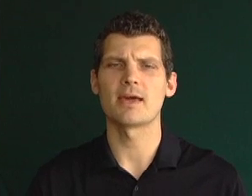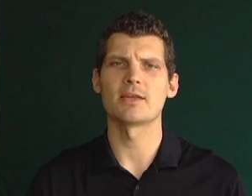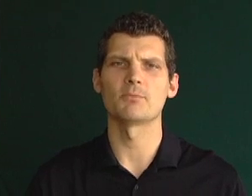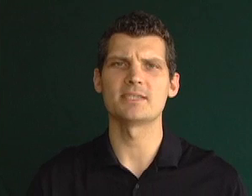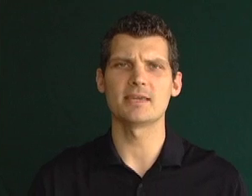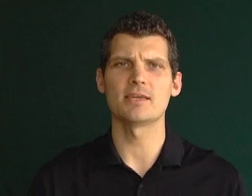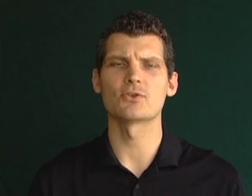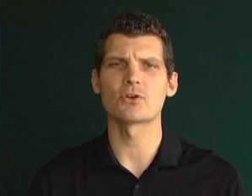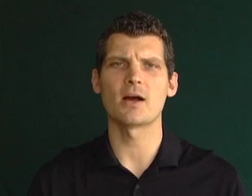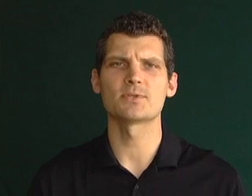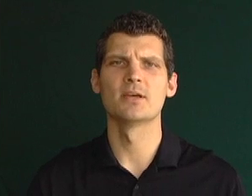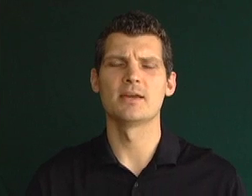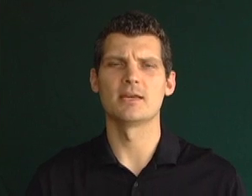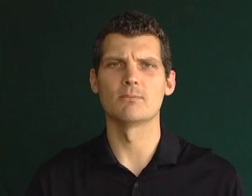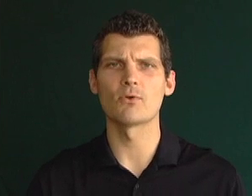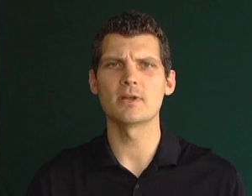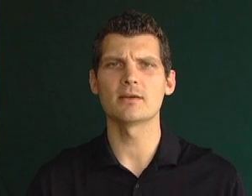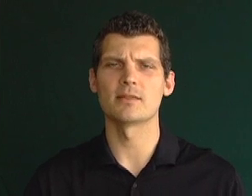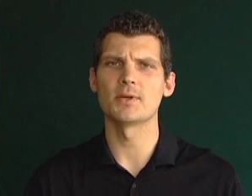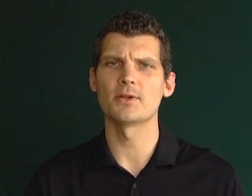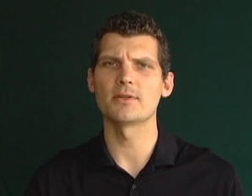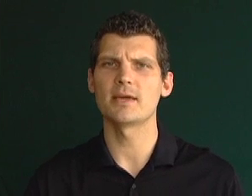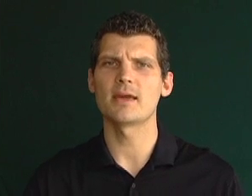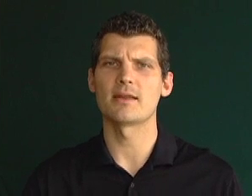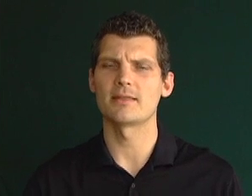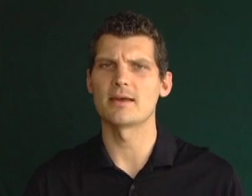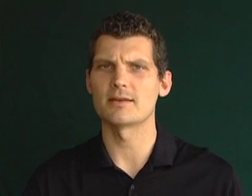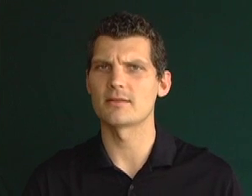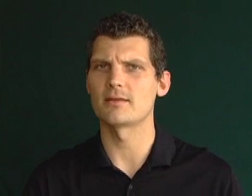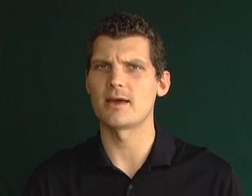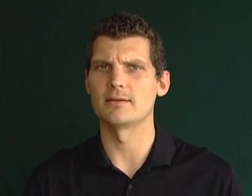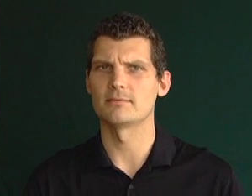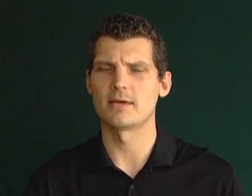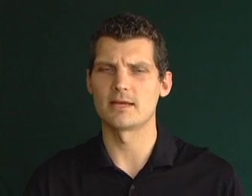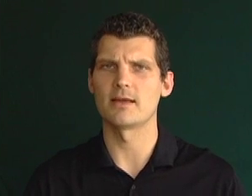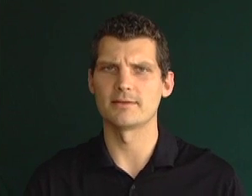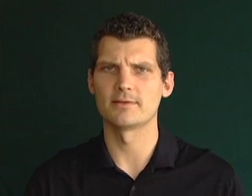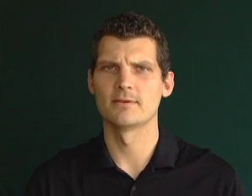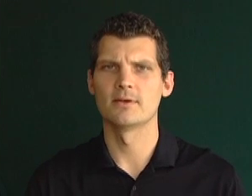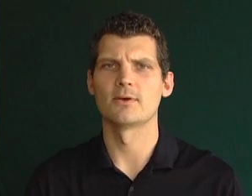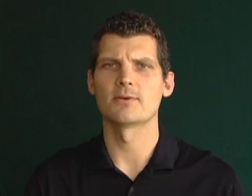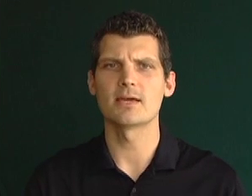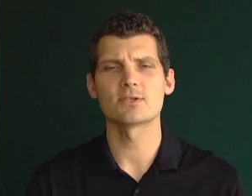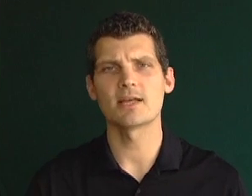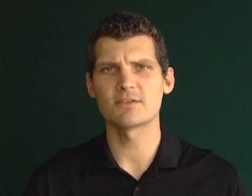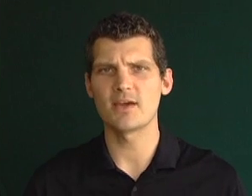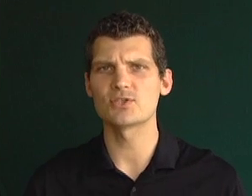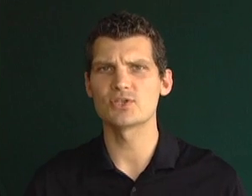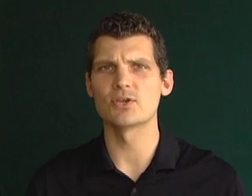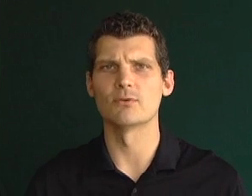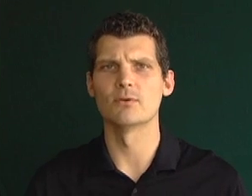and you'll be taking your drops in the morning, in the middle of the day, and at the end of the night, at night. Okay, so that's phase 2.